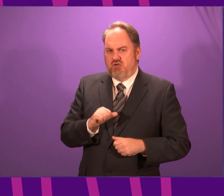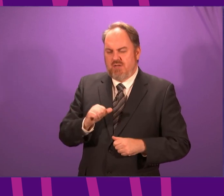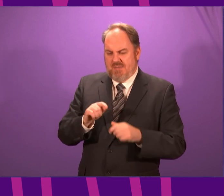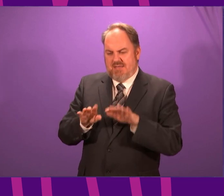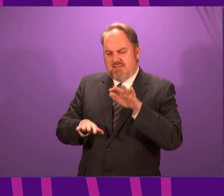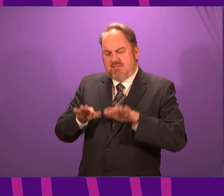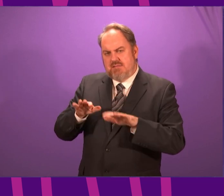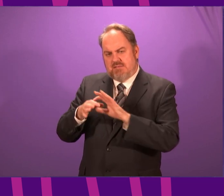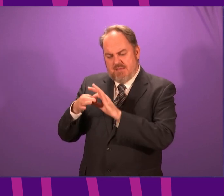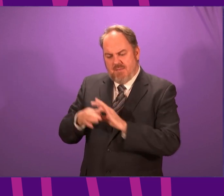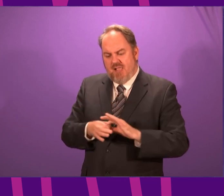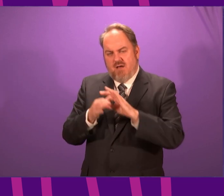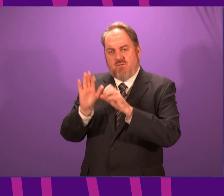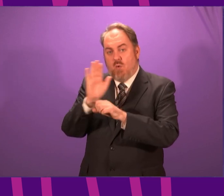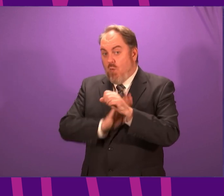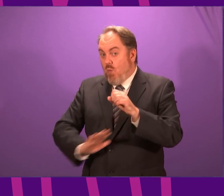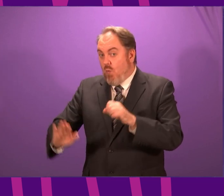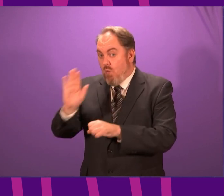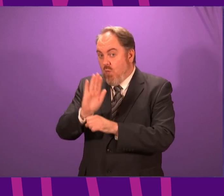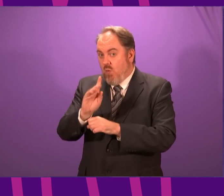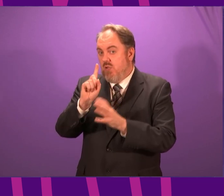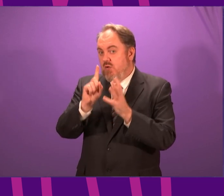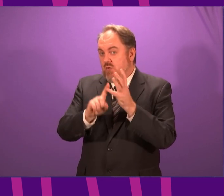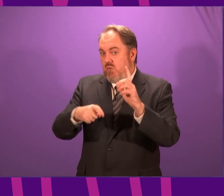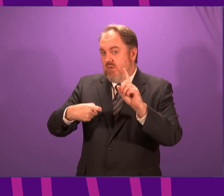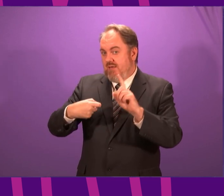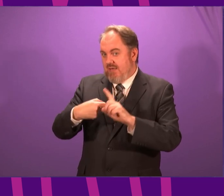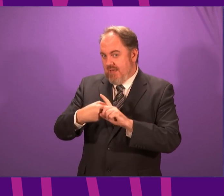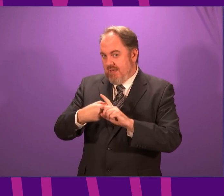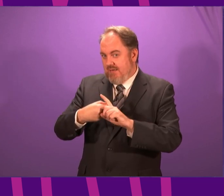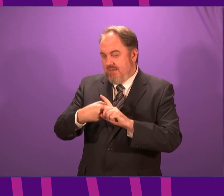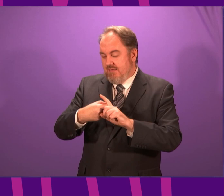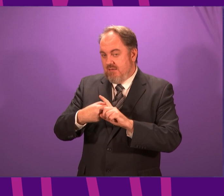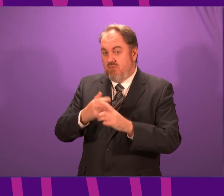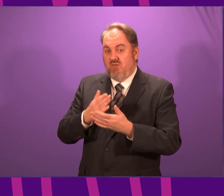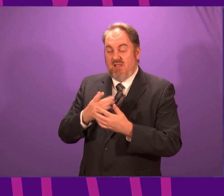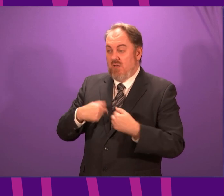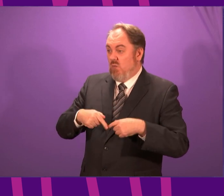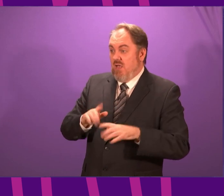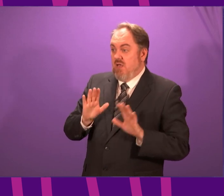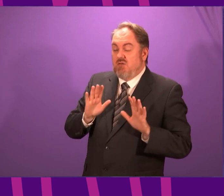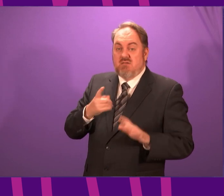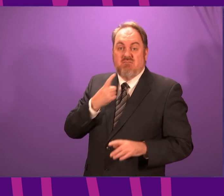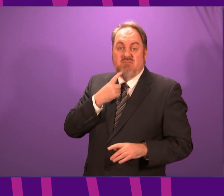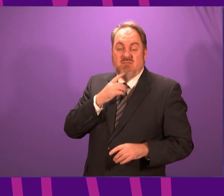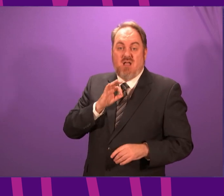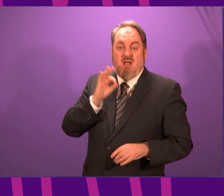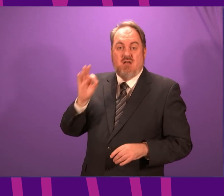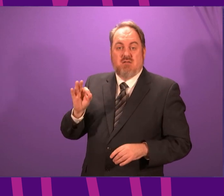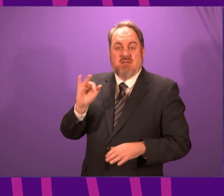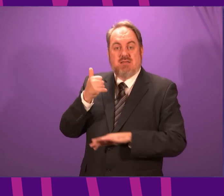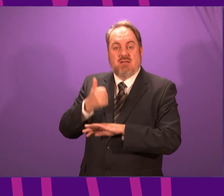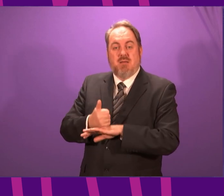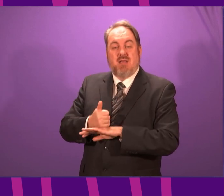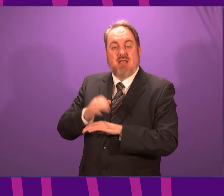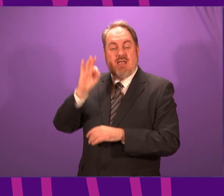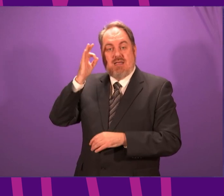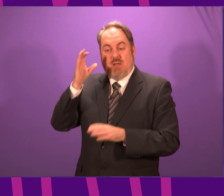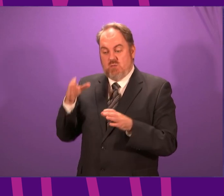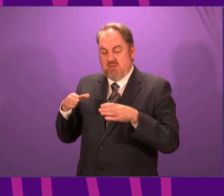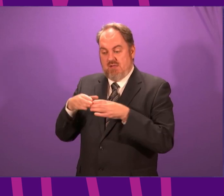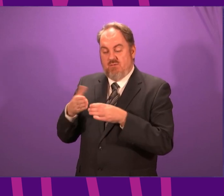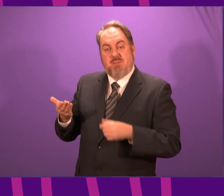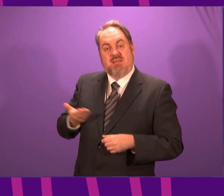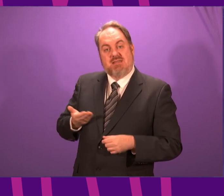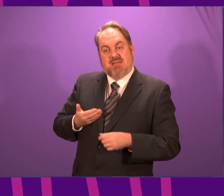Presiding Officer, we have approached today in a constructive manner, and we believe that our asks, a Coronavirus Business Advisory Council, local and regional